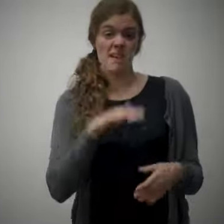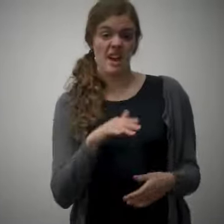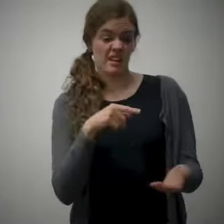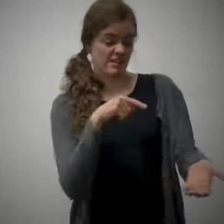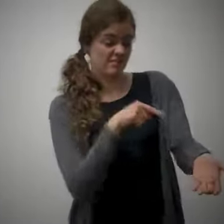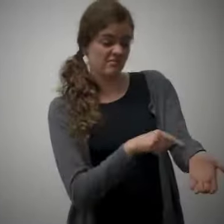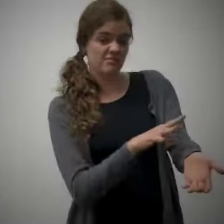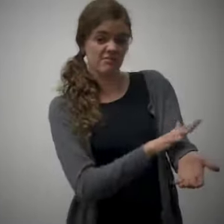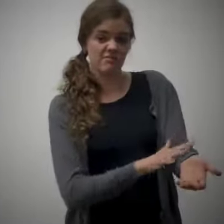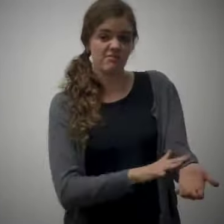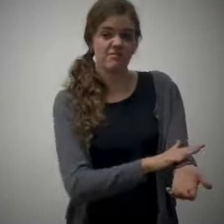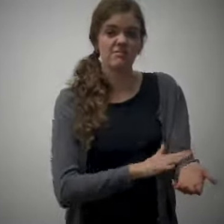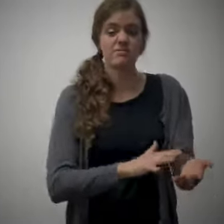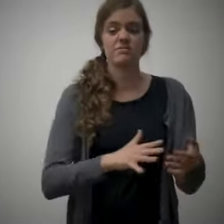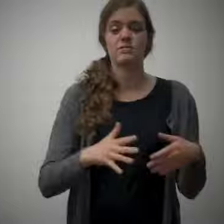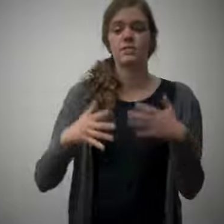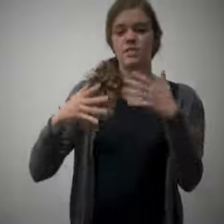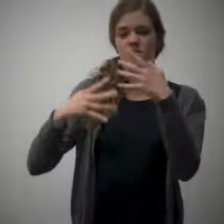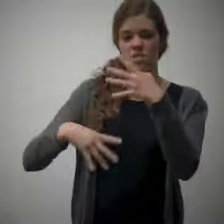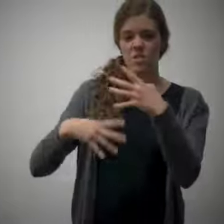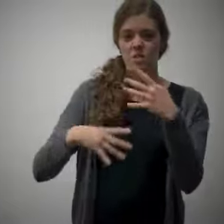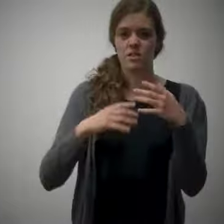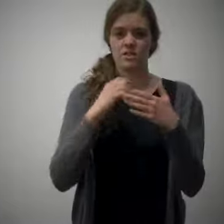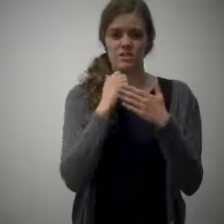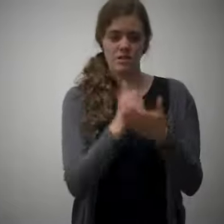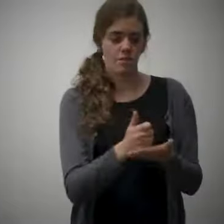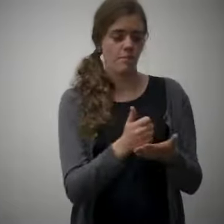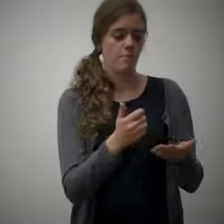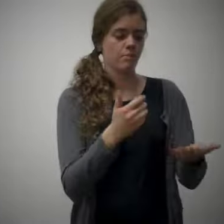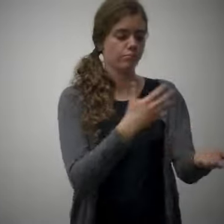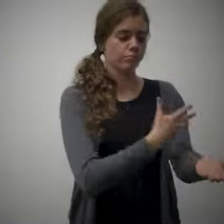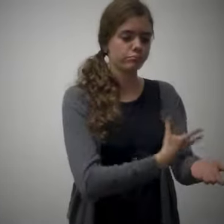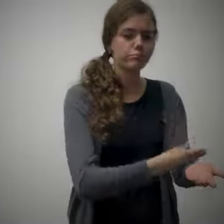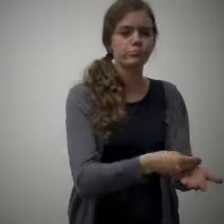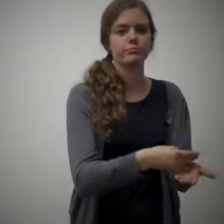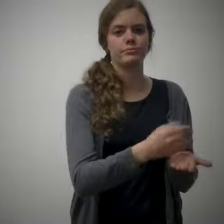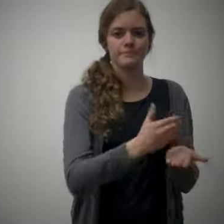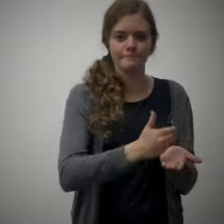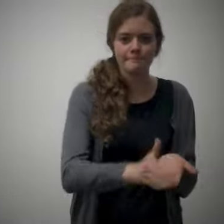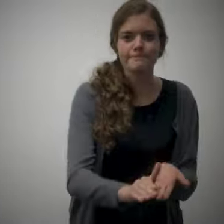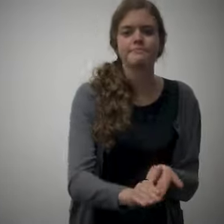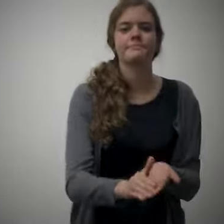They keep your system oiled, but also wash away any unwanted waste.